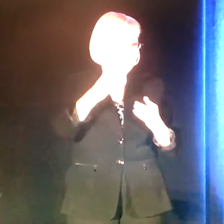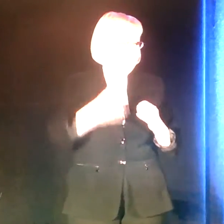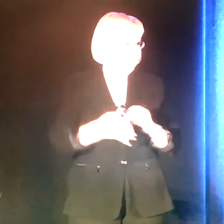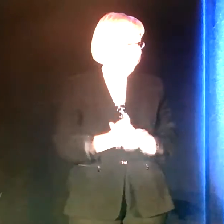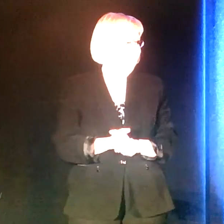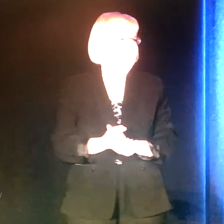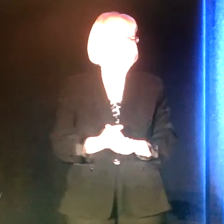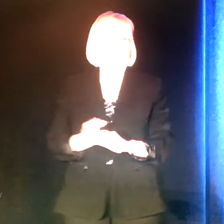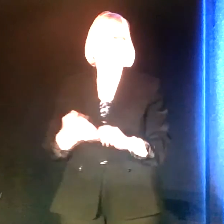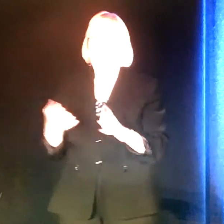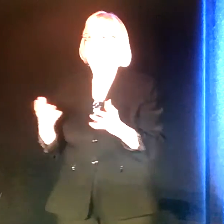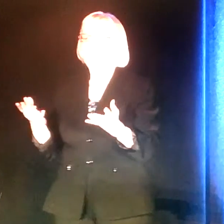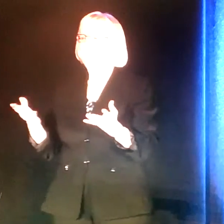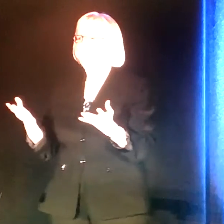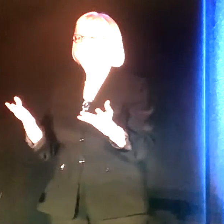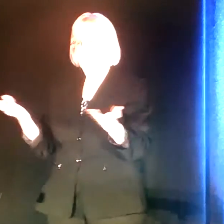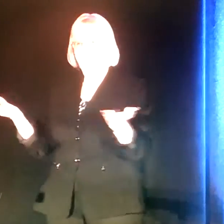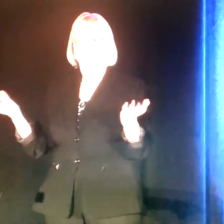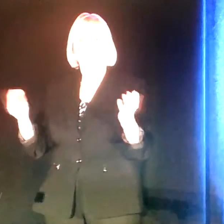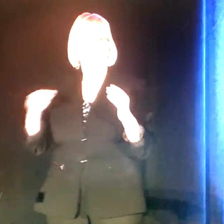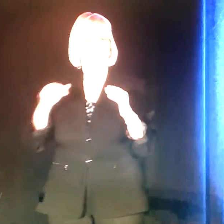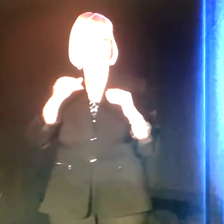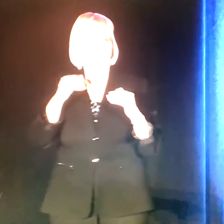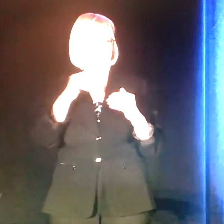But maybe more of you don't know yet. Maybe you haven't seen it yet.